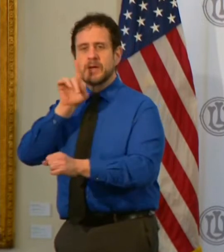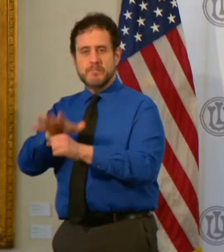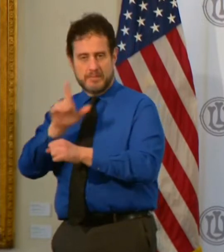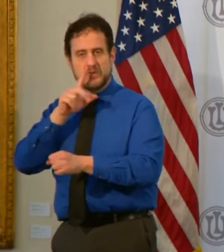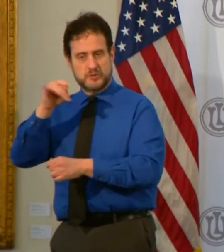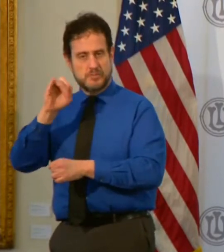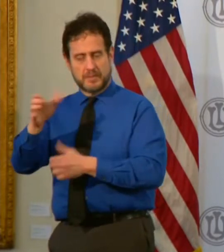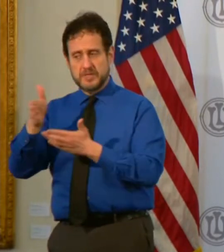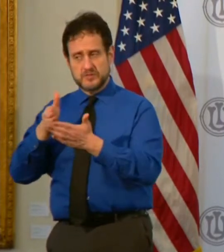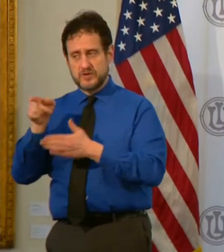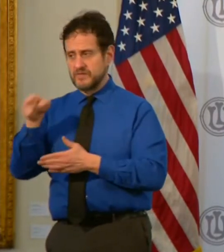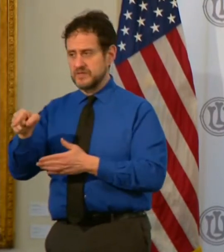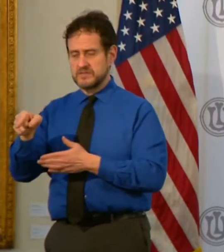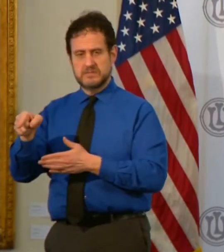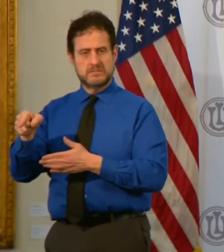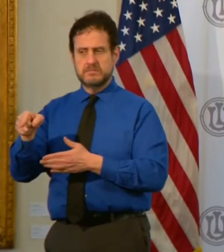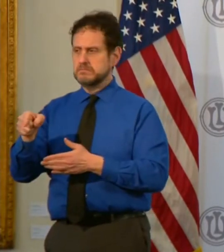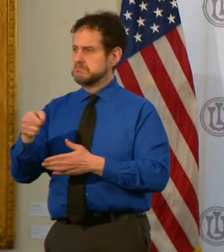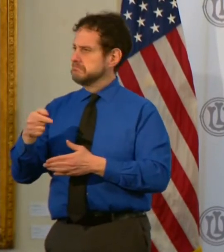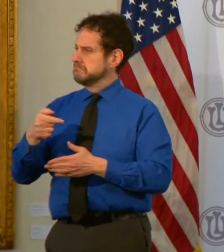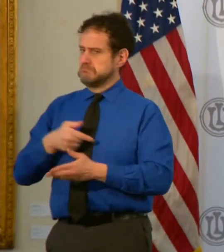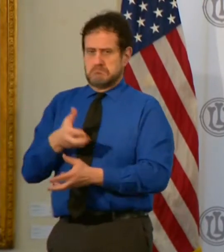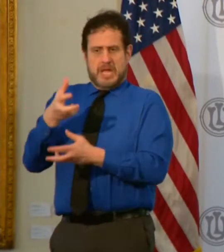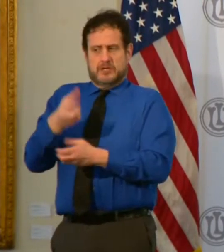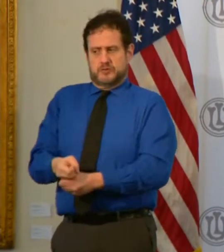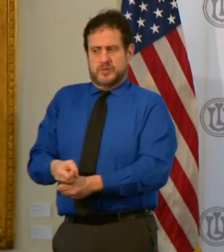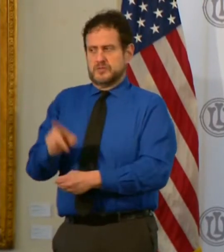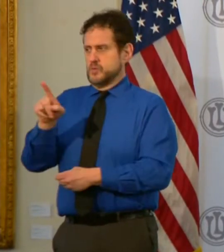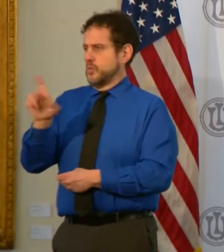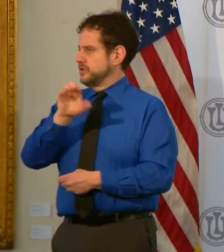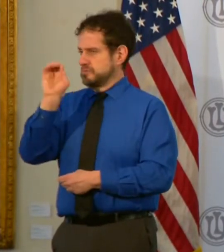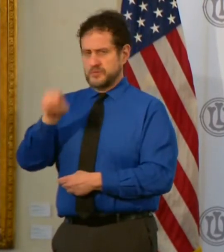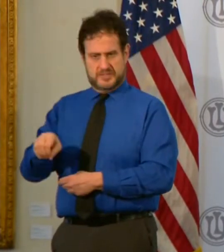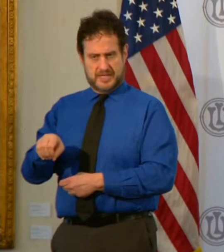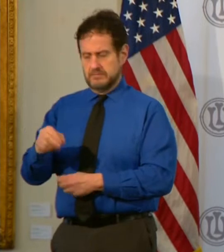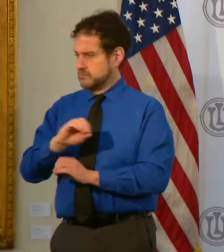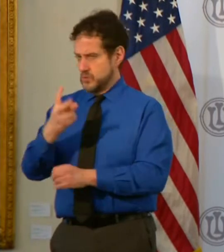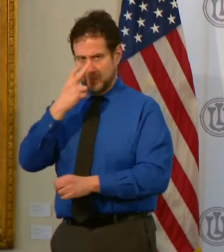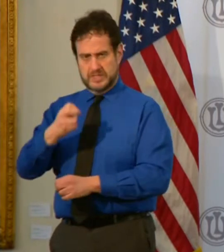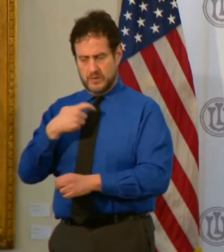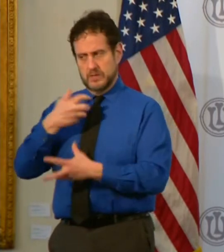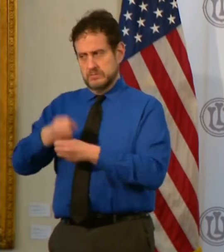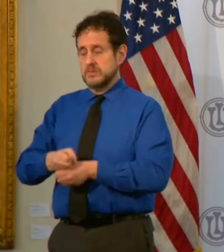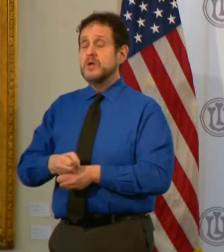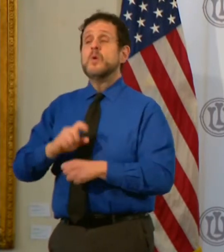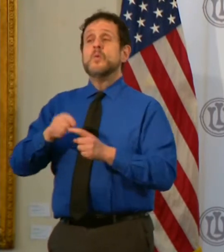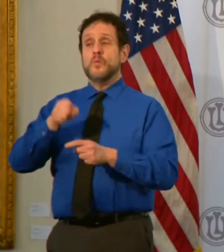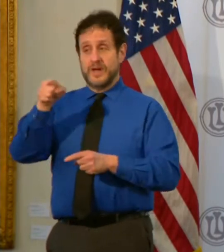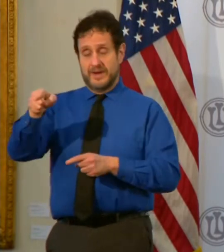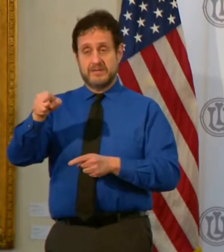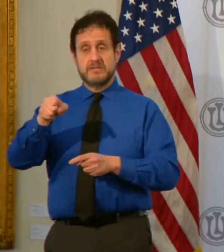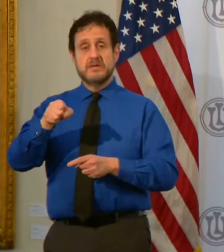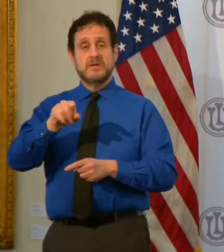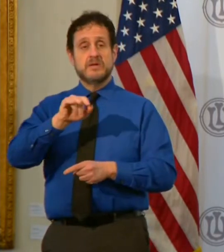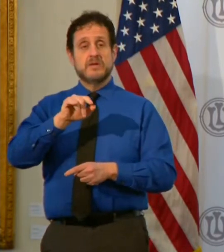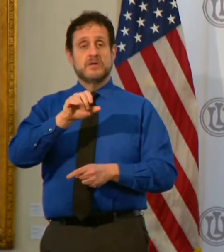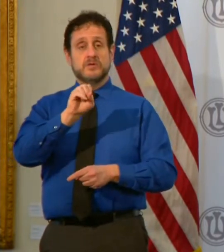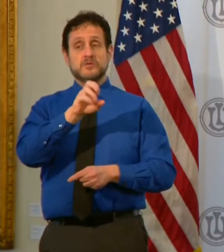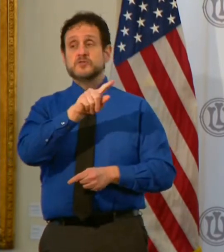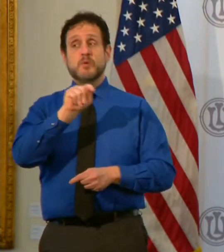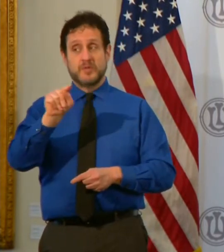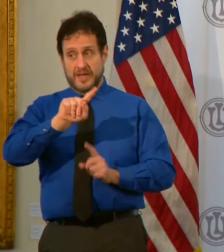service has been unquestioned. And so I absolutely will have something to say when the time is